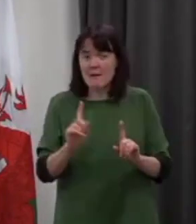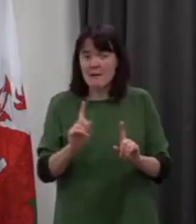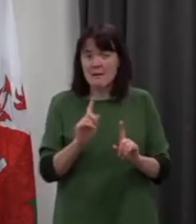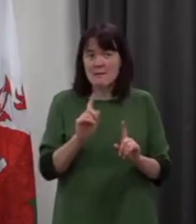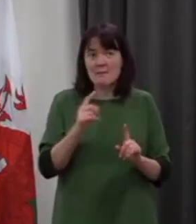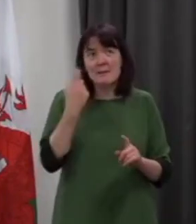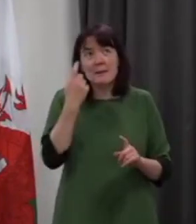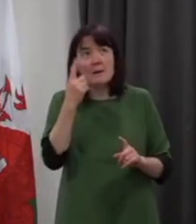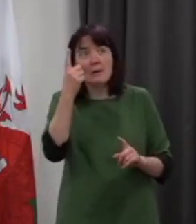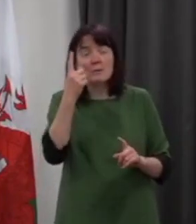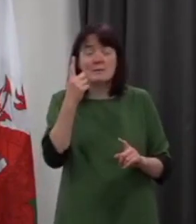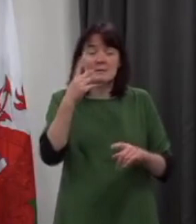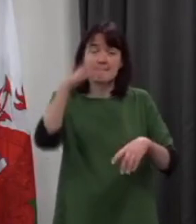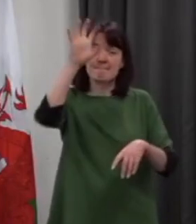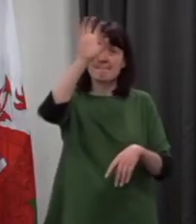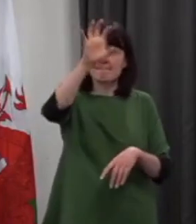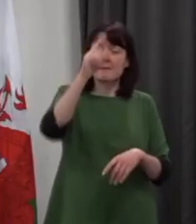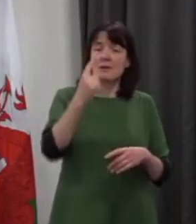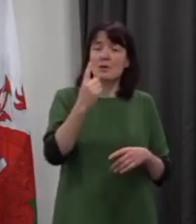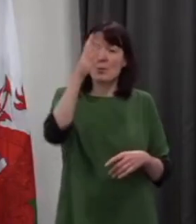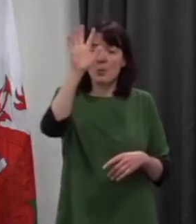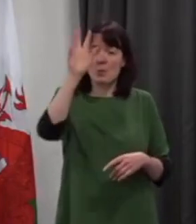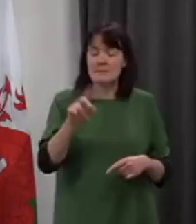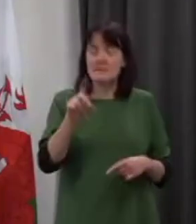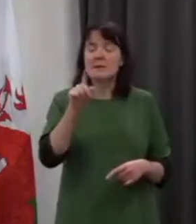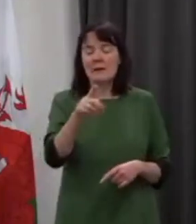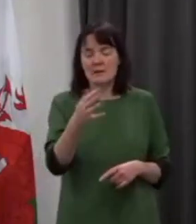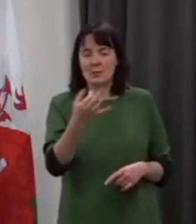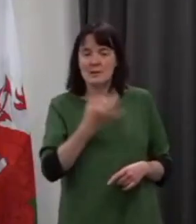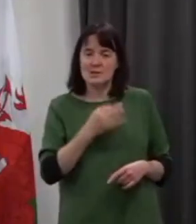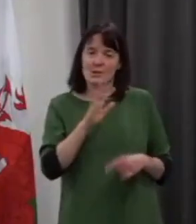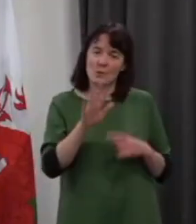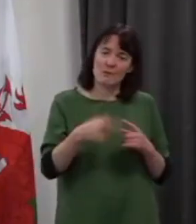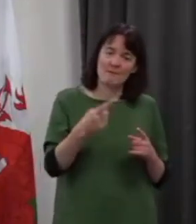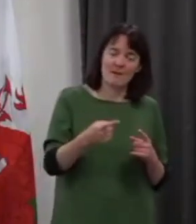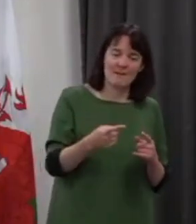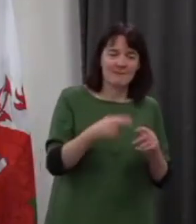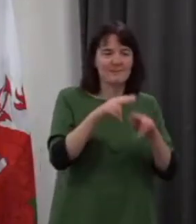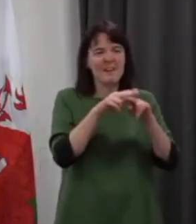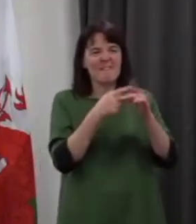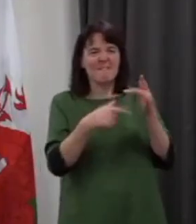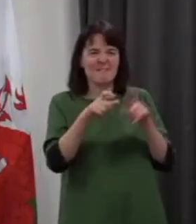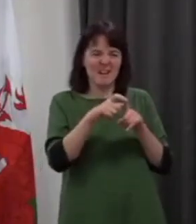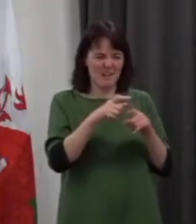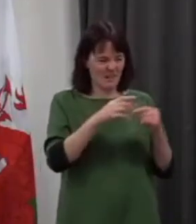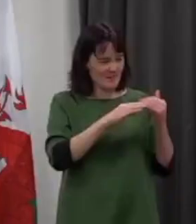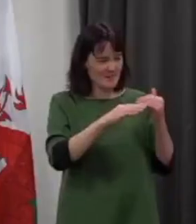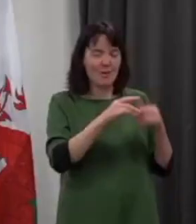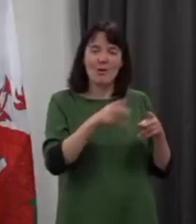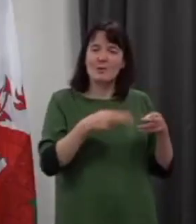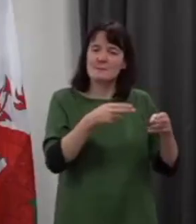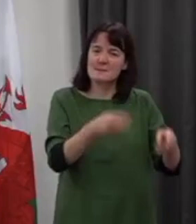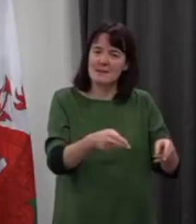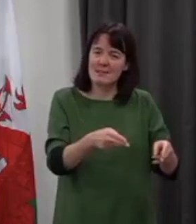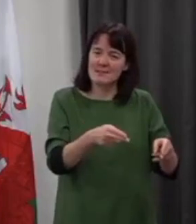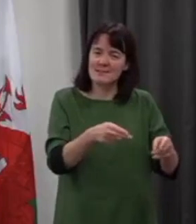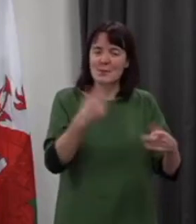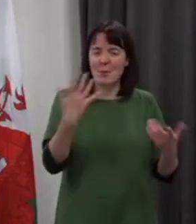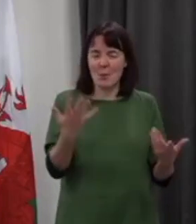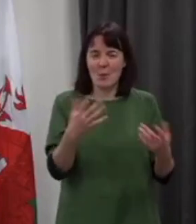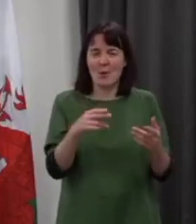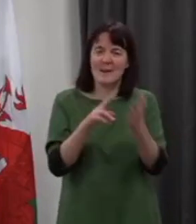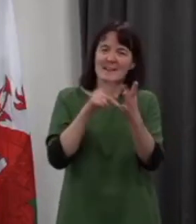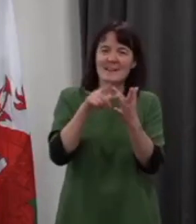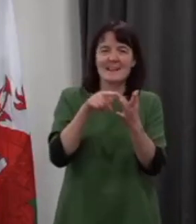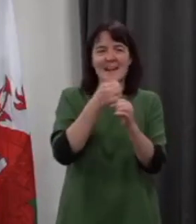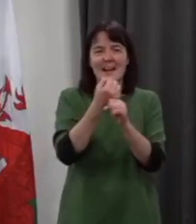North Wales? Okay, so a question about field hospitals, sometimes called Nightingale hospitals, depending on which news outlet you read. So we have